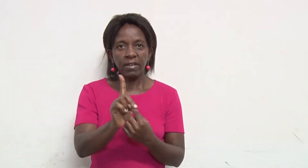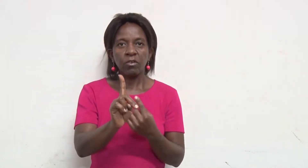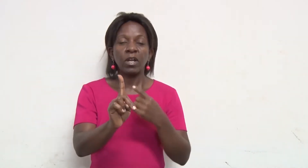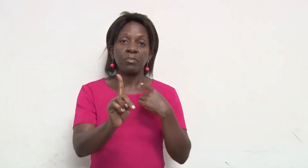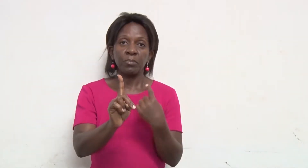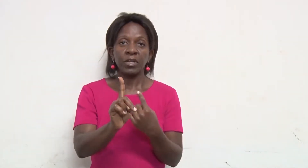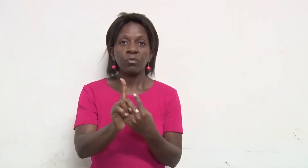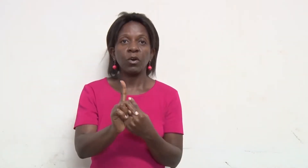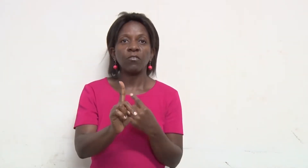right or appropriate way of